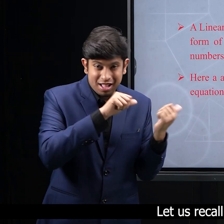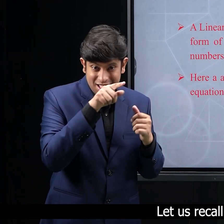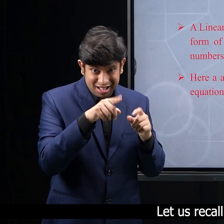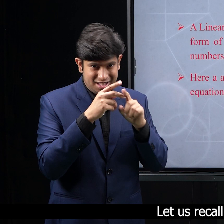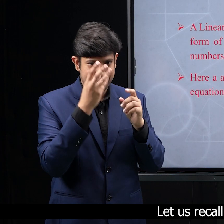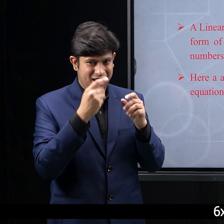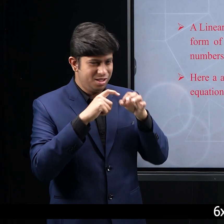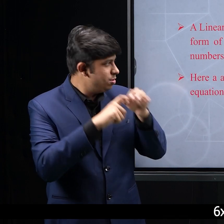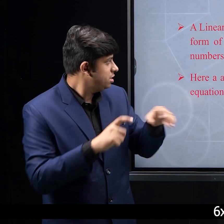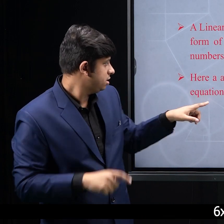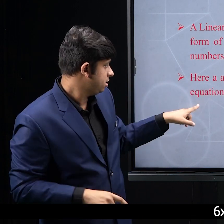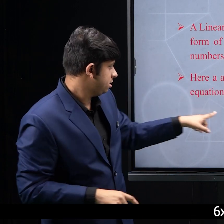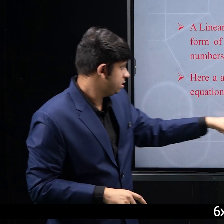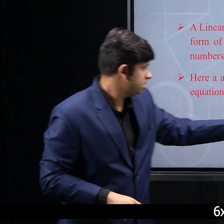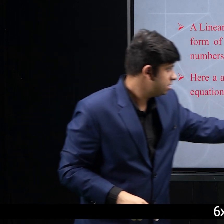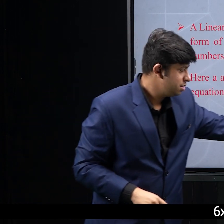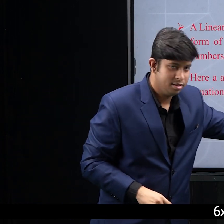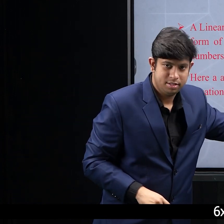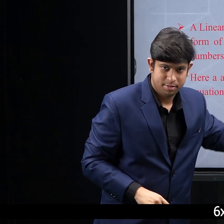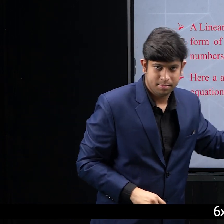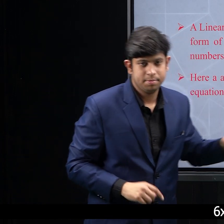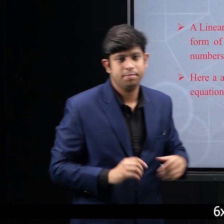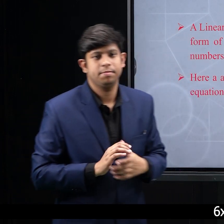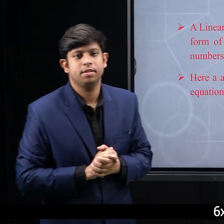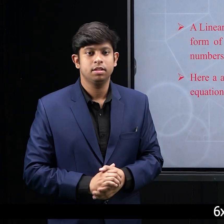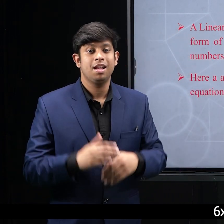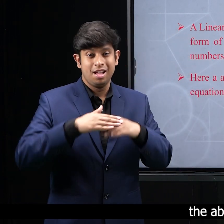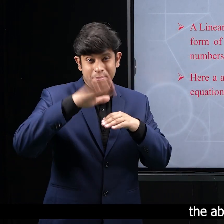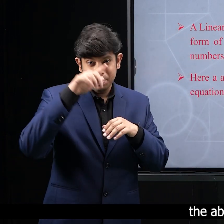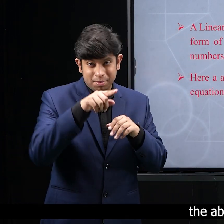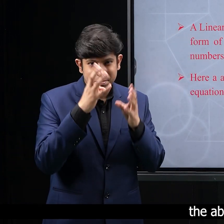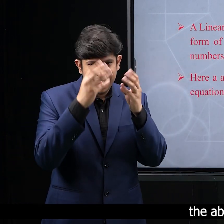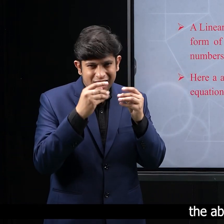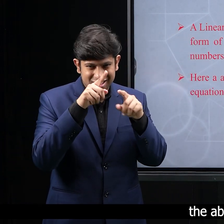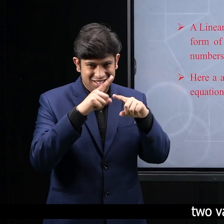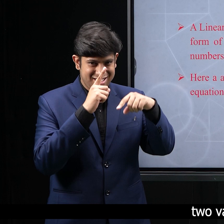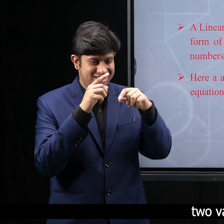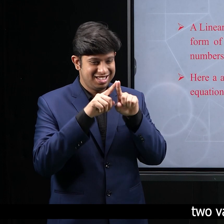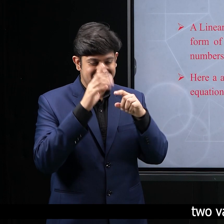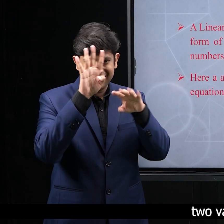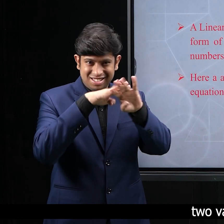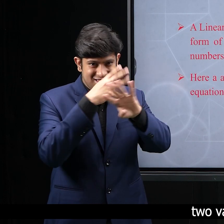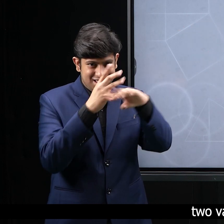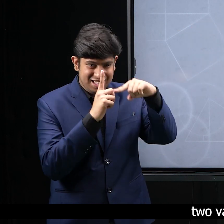equation 6x plus 4y equal to 36. The above equation has two variables x and